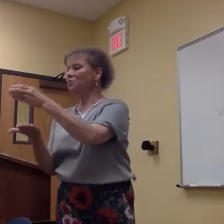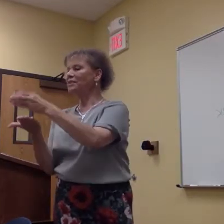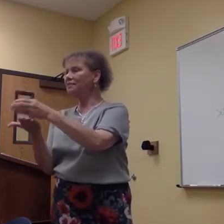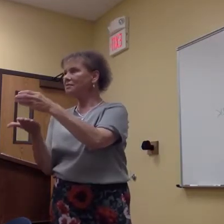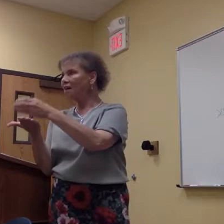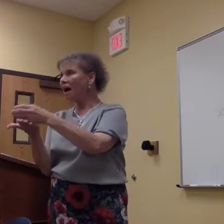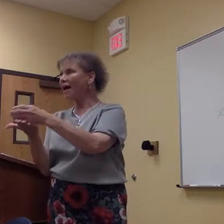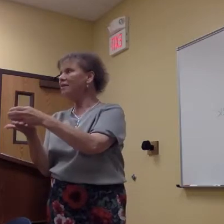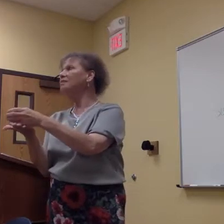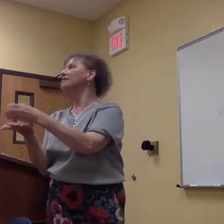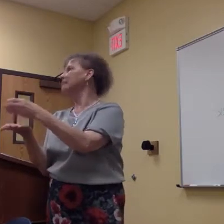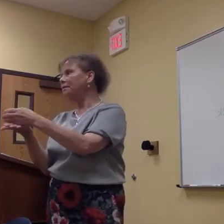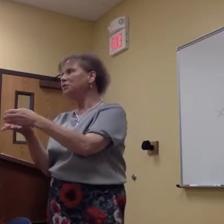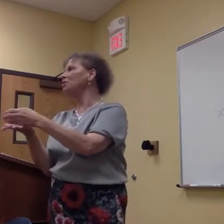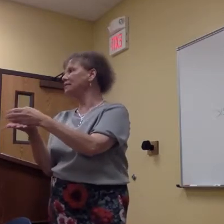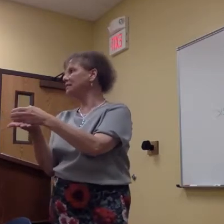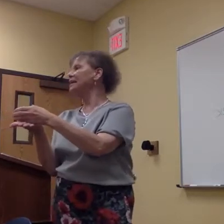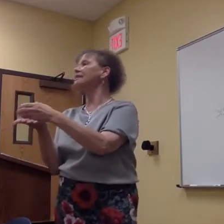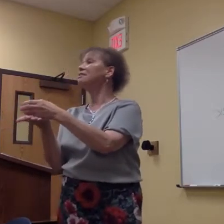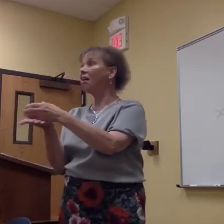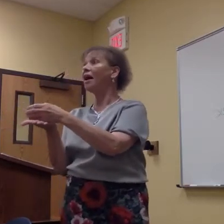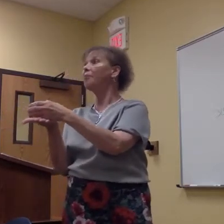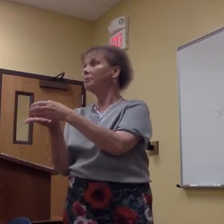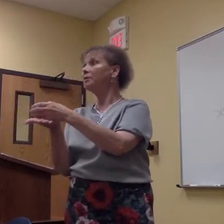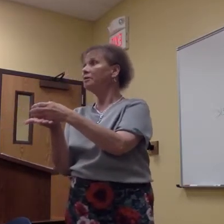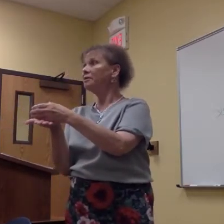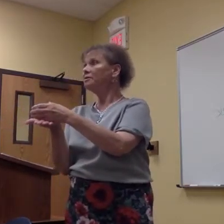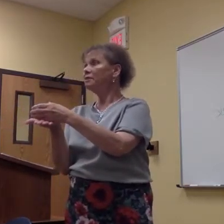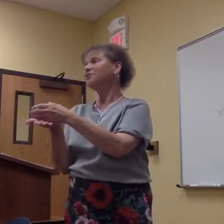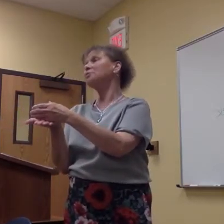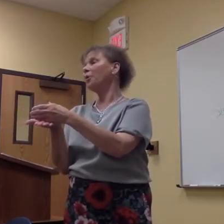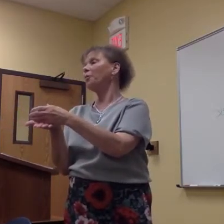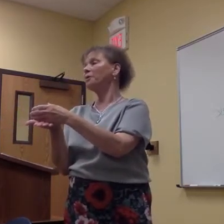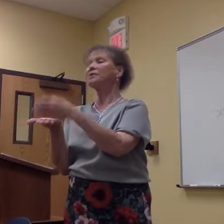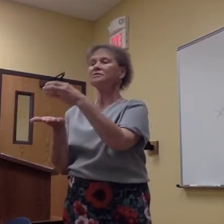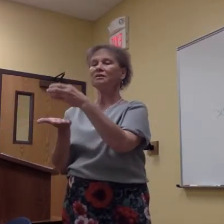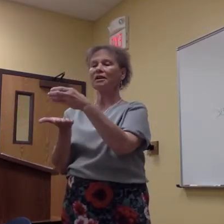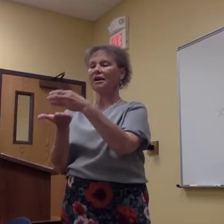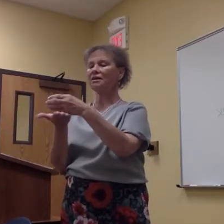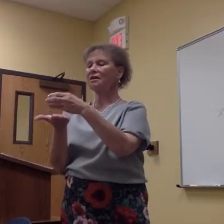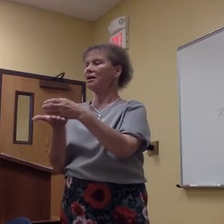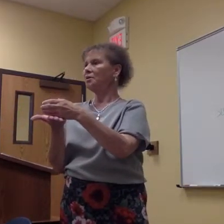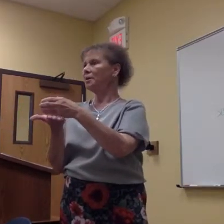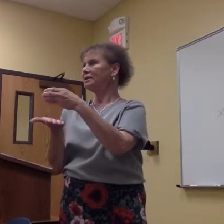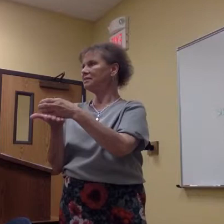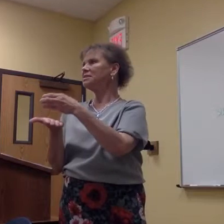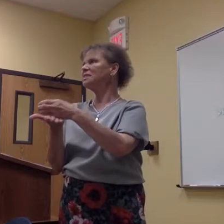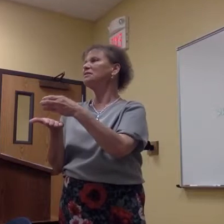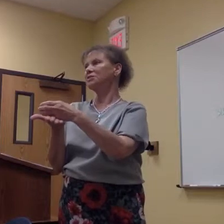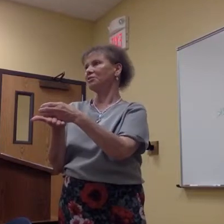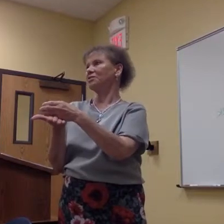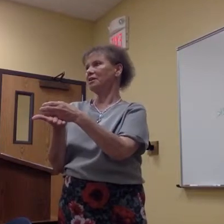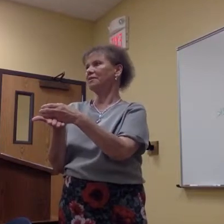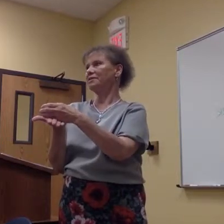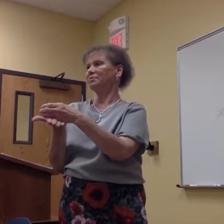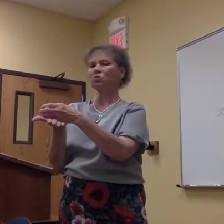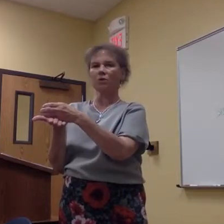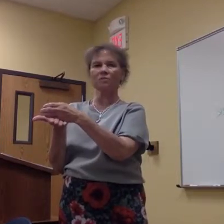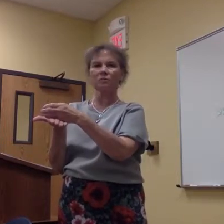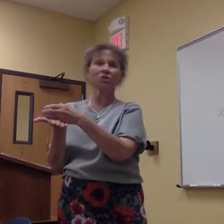this sign can be translated cup, if it's appropriate, all right? But it's a cylinder of some sort, which is what